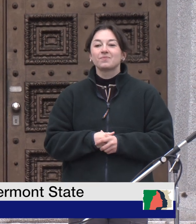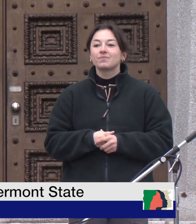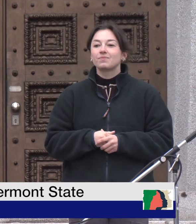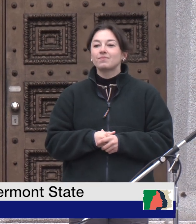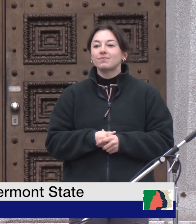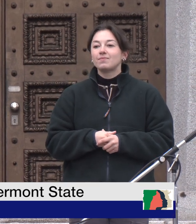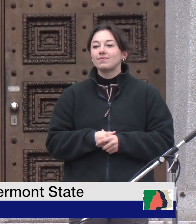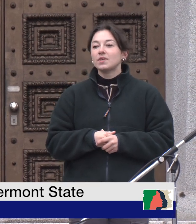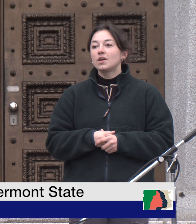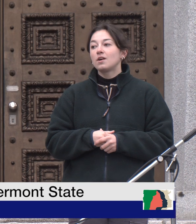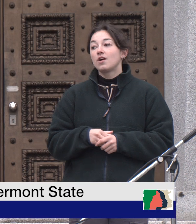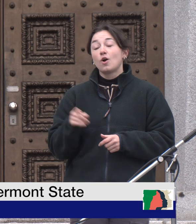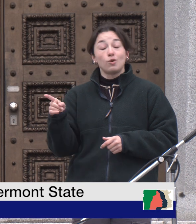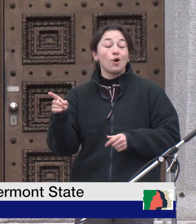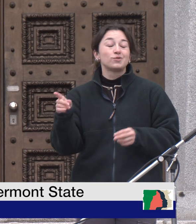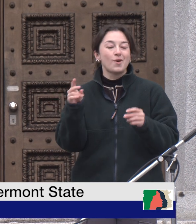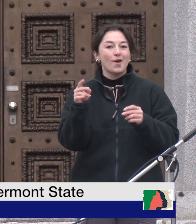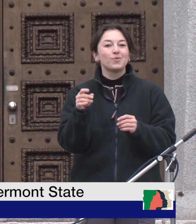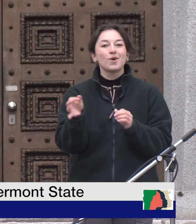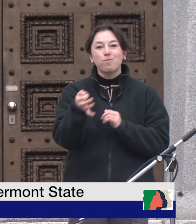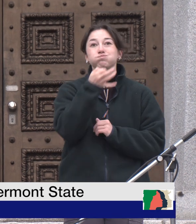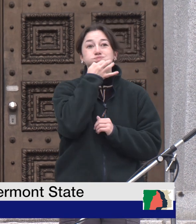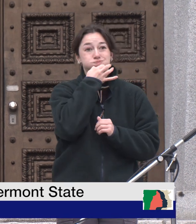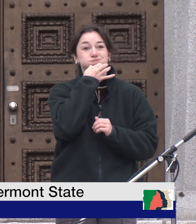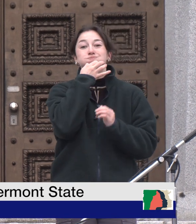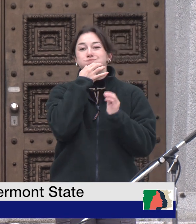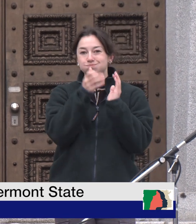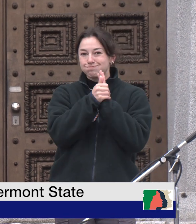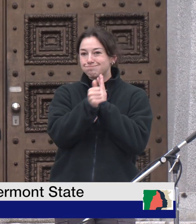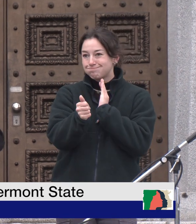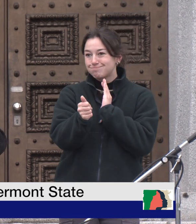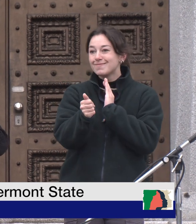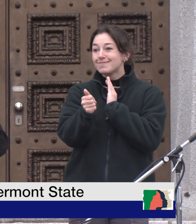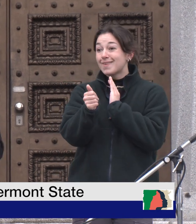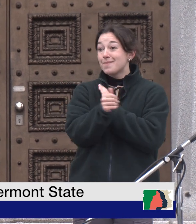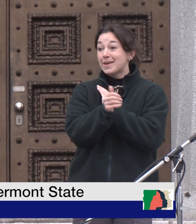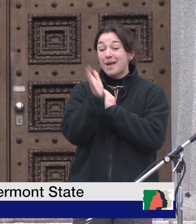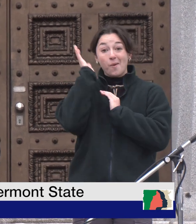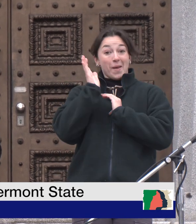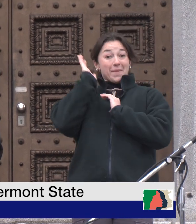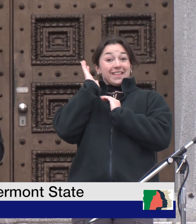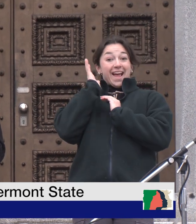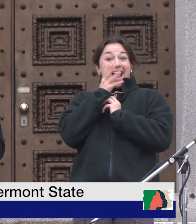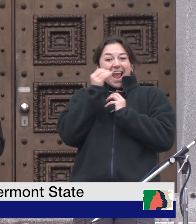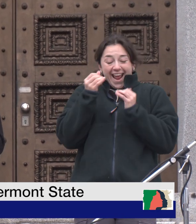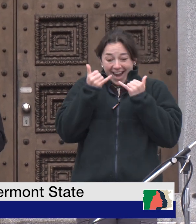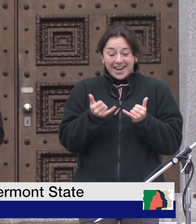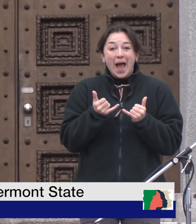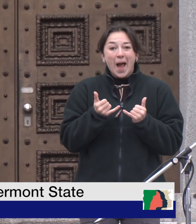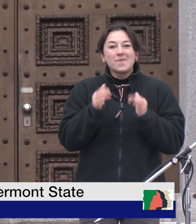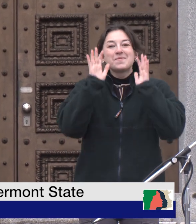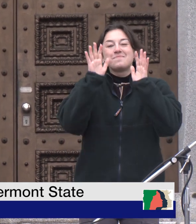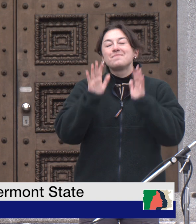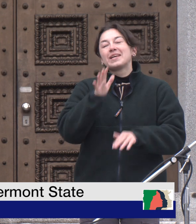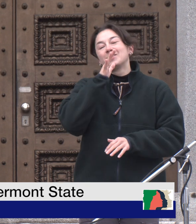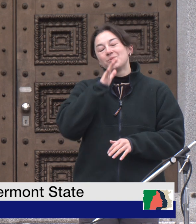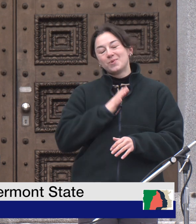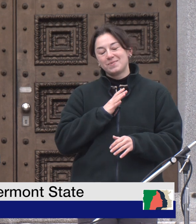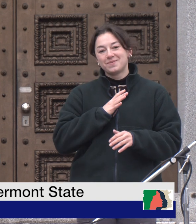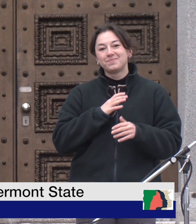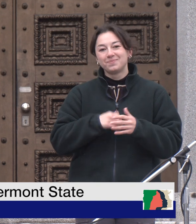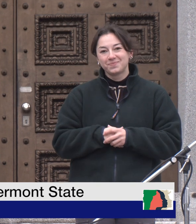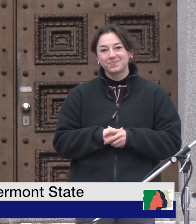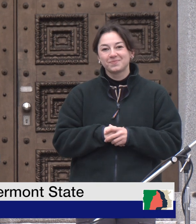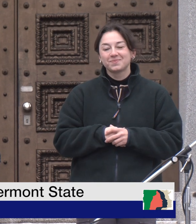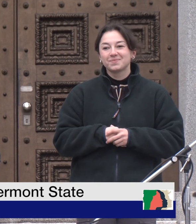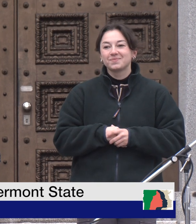And oh, was she good, then and now. Amazing woman.